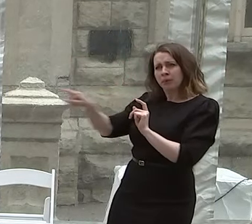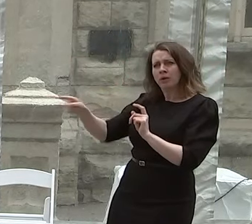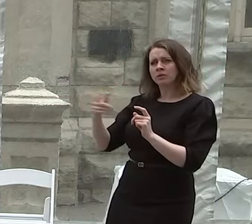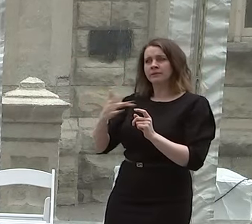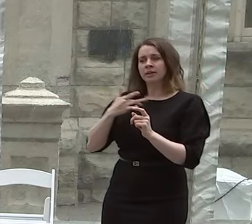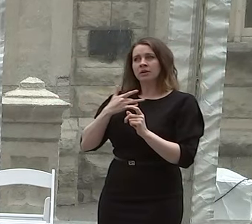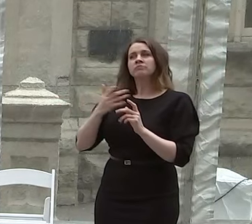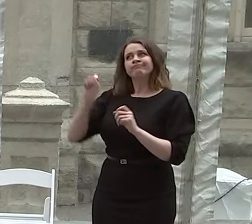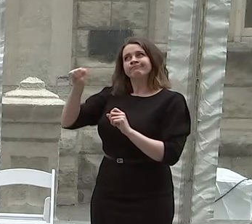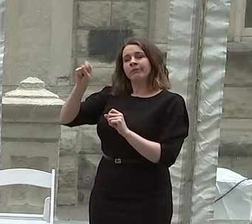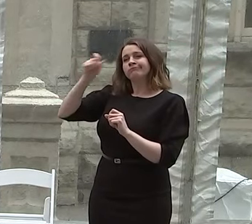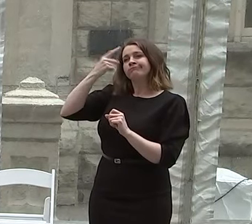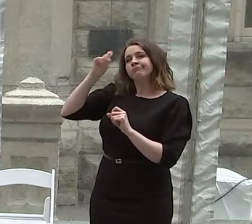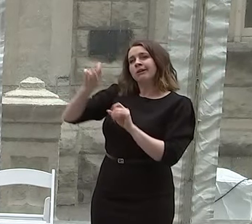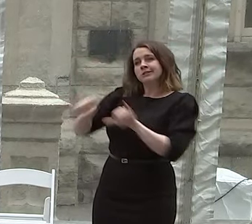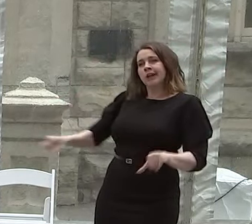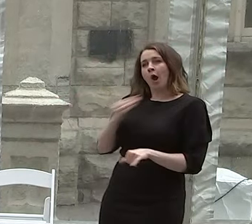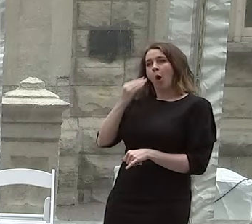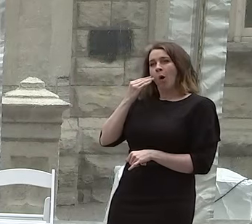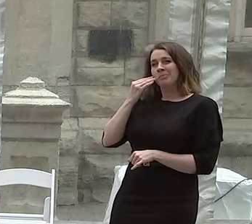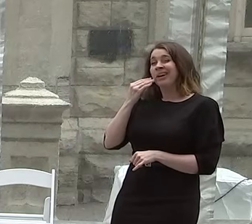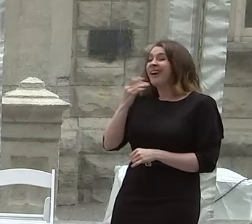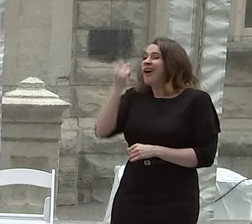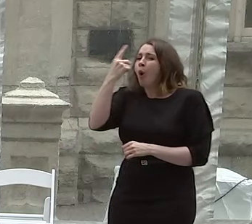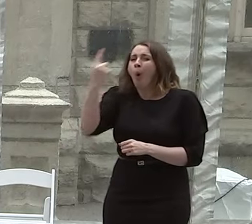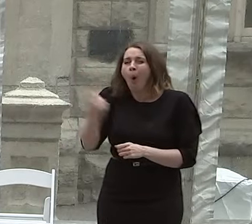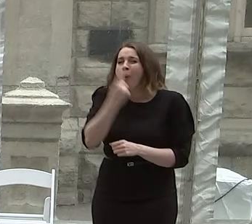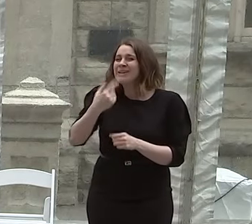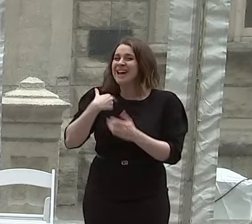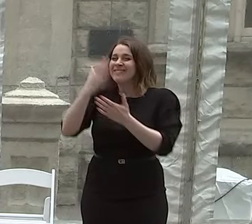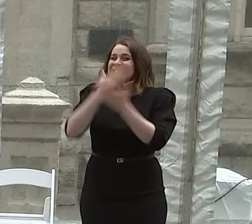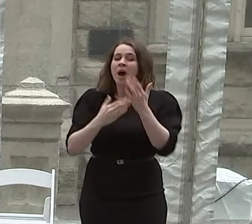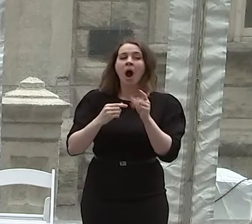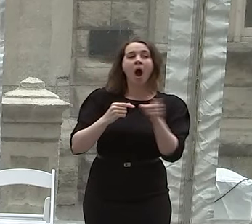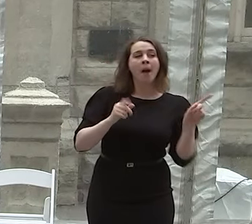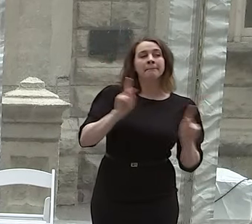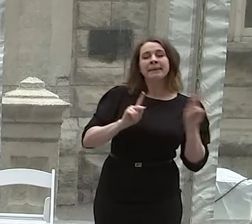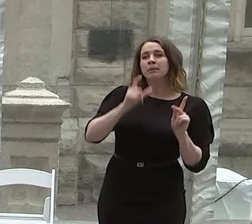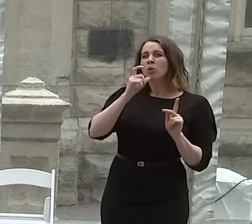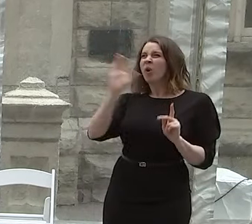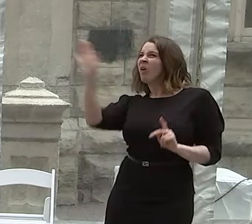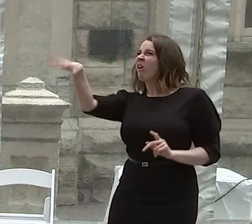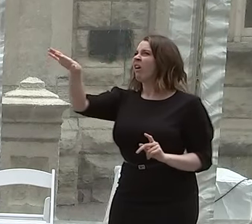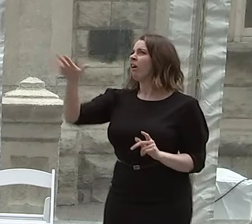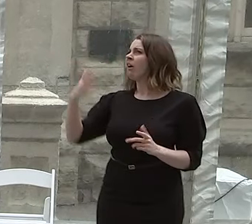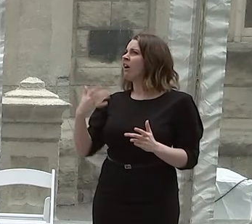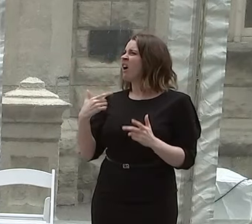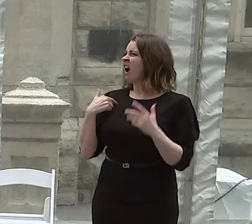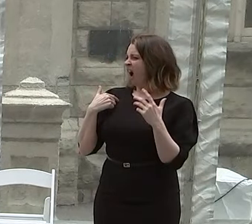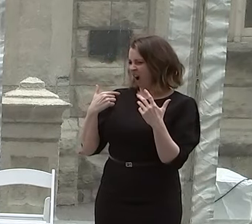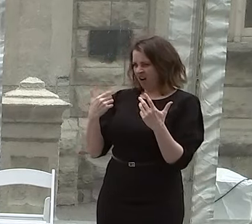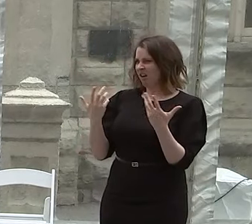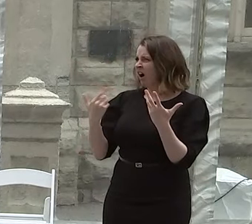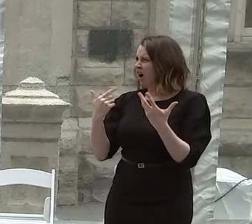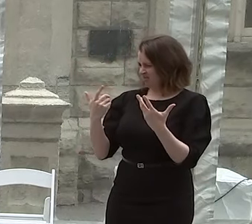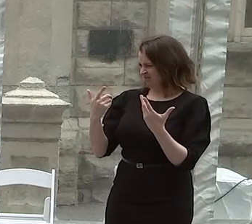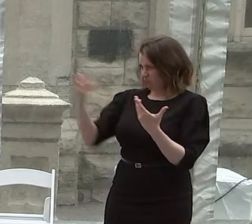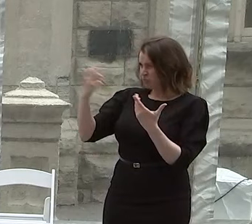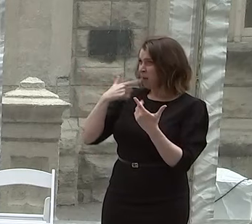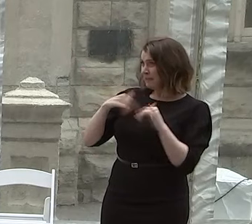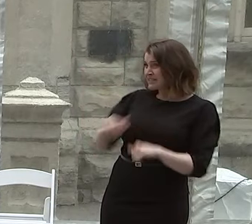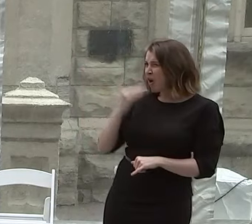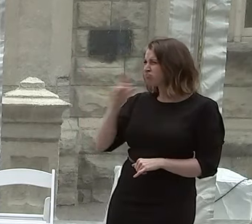of our society who are trying to politicize a process that should be science-based, that needs to